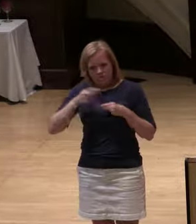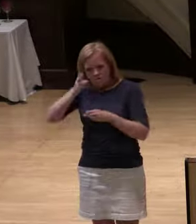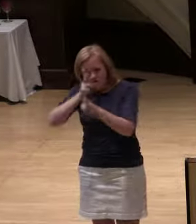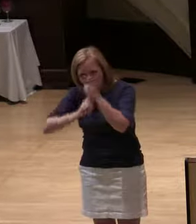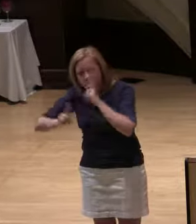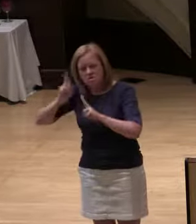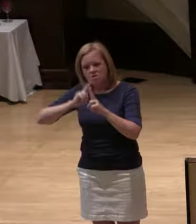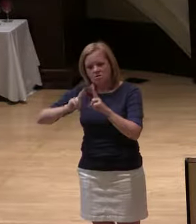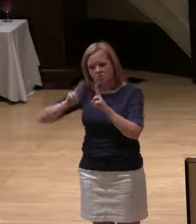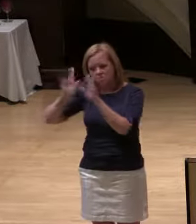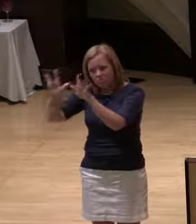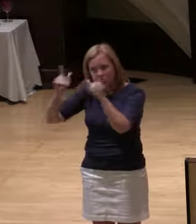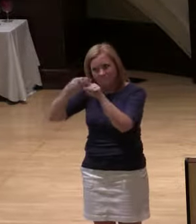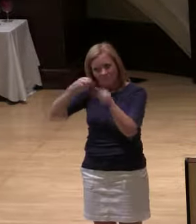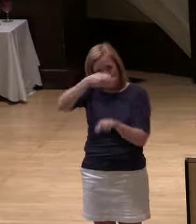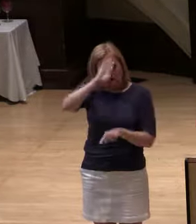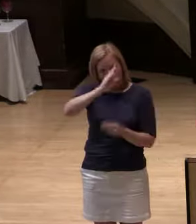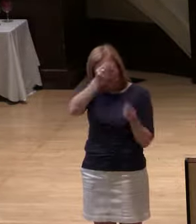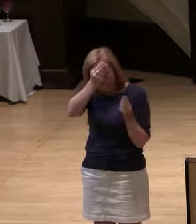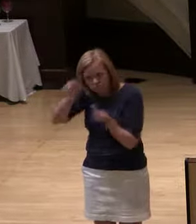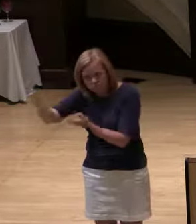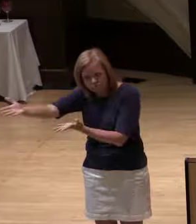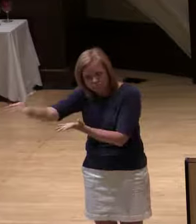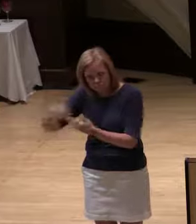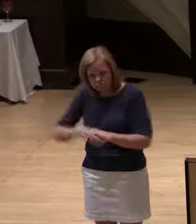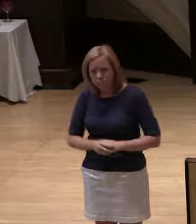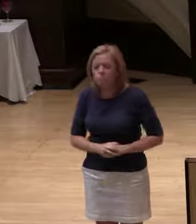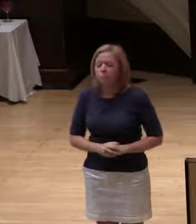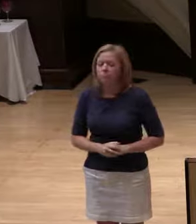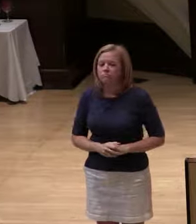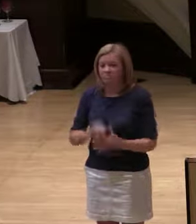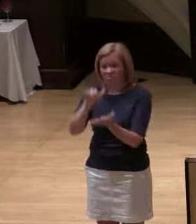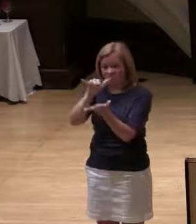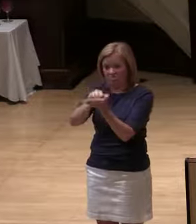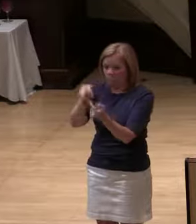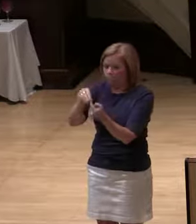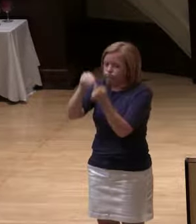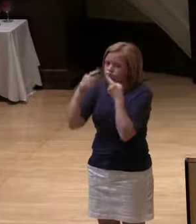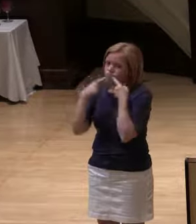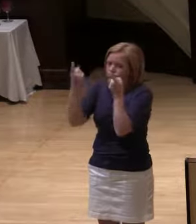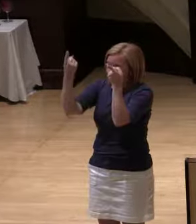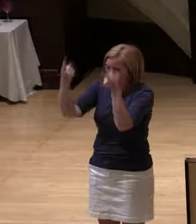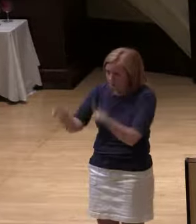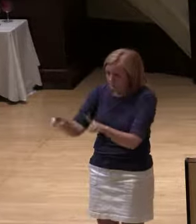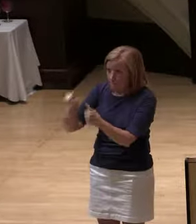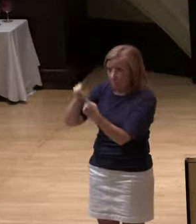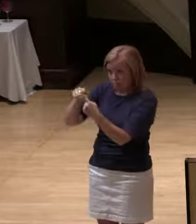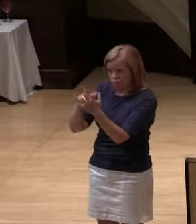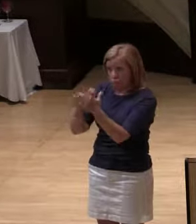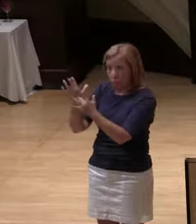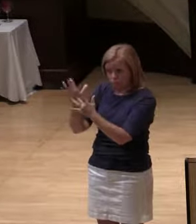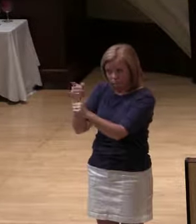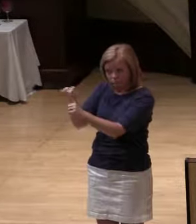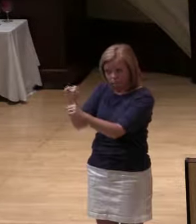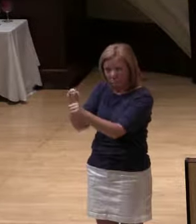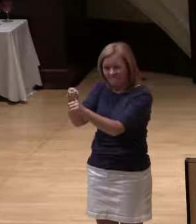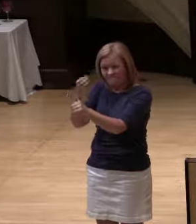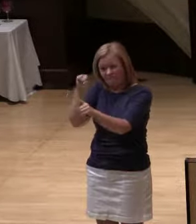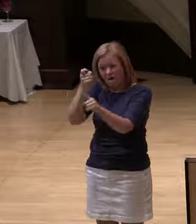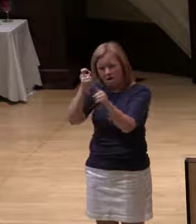from God the Father when that unique declaration came to him from the